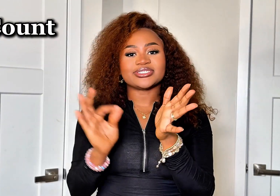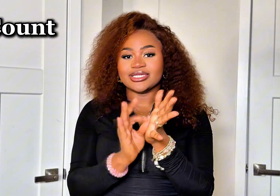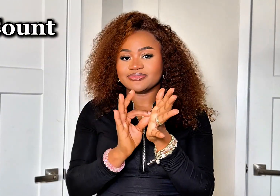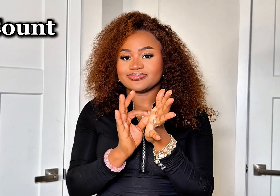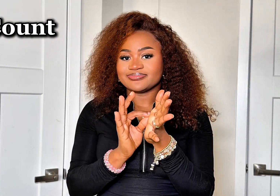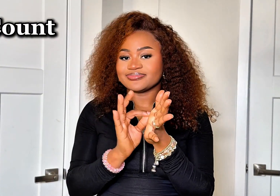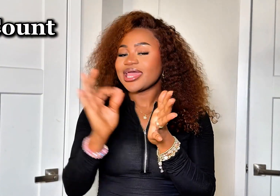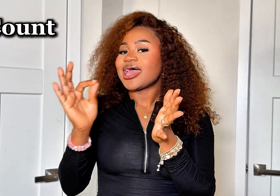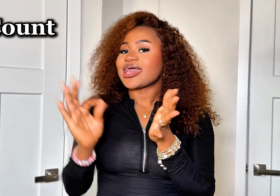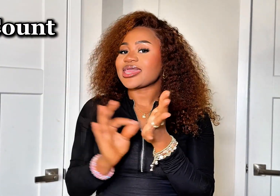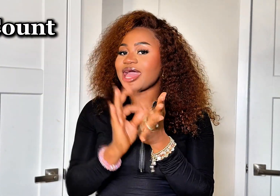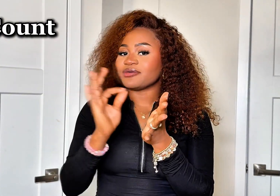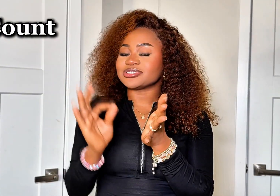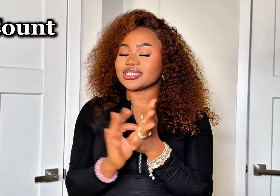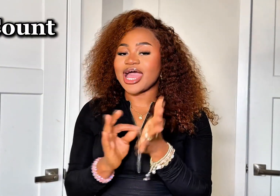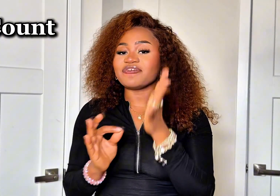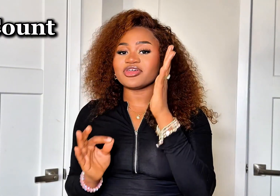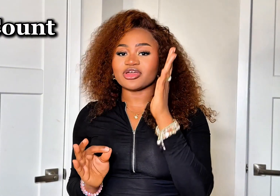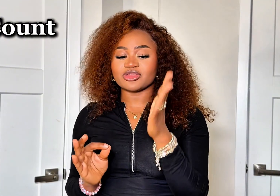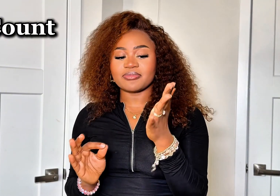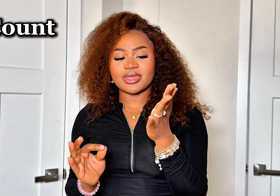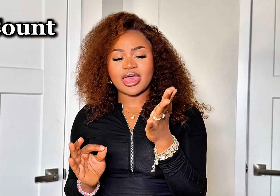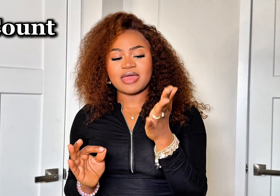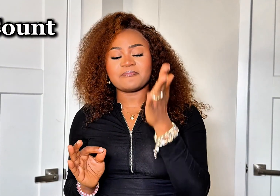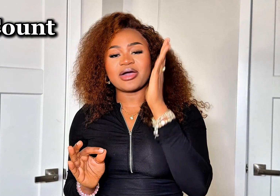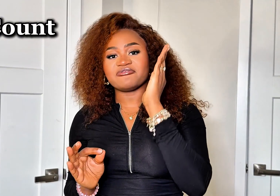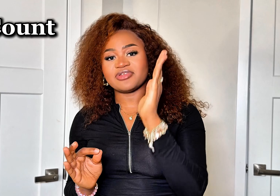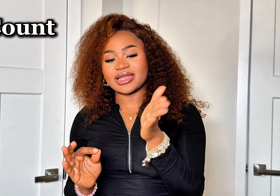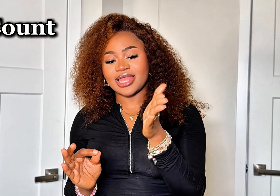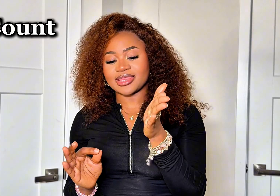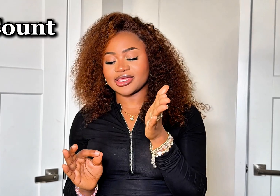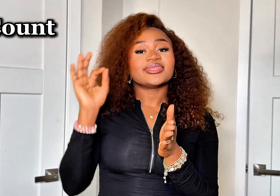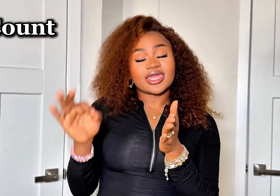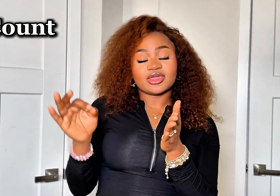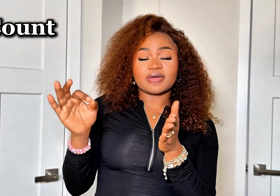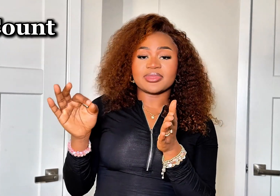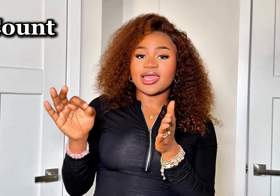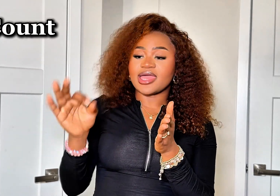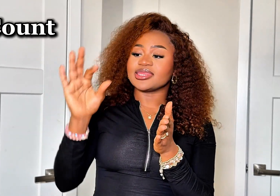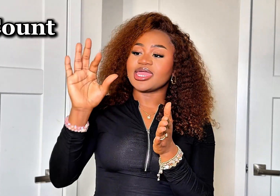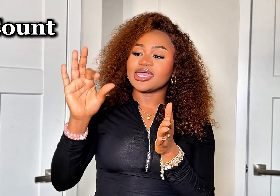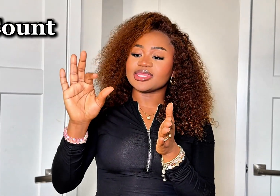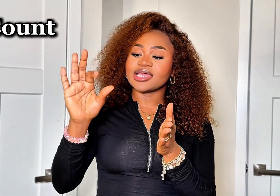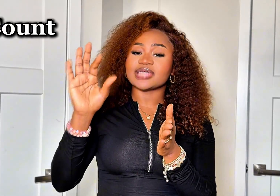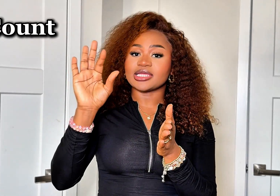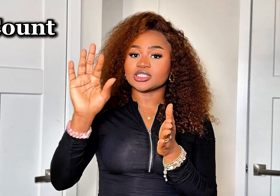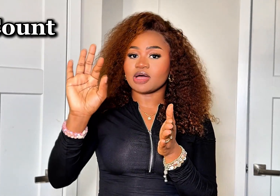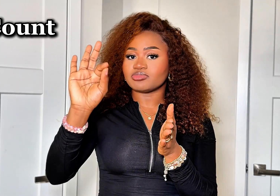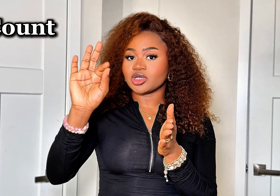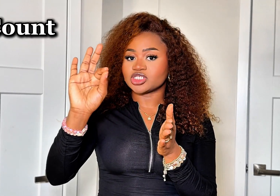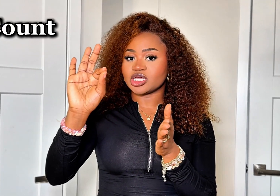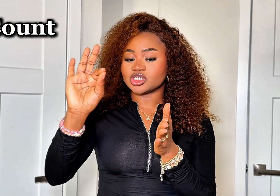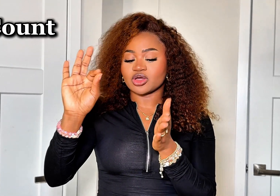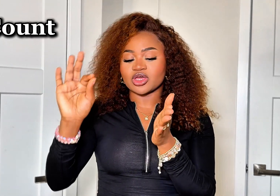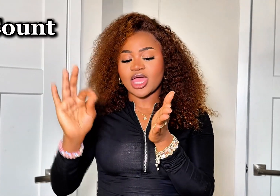Counting. Have your non-dominant hand palm flat like this. Take your dominant hand, the index and thumb touching each other,